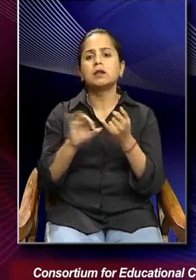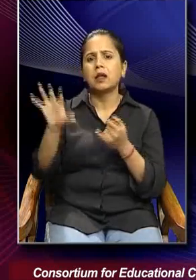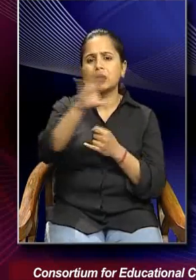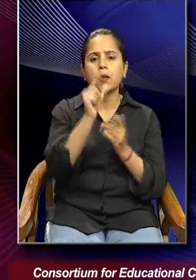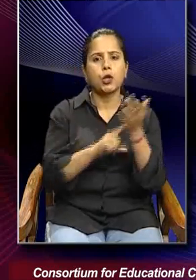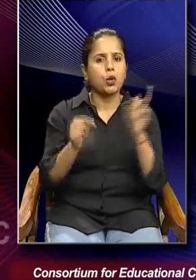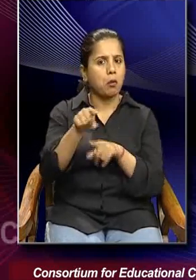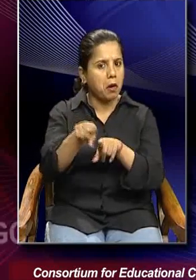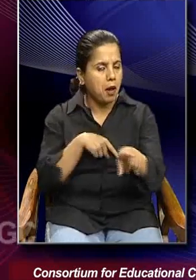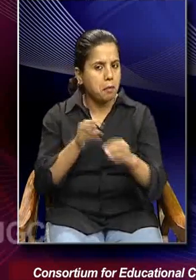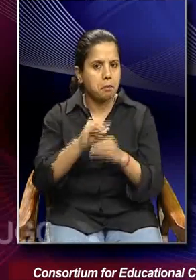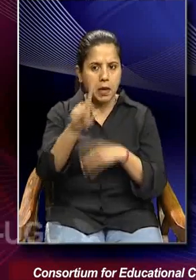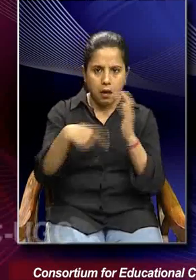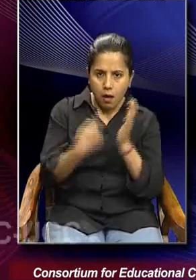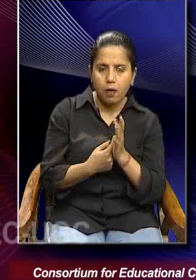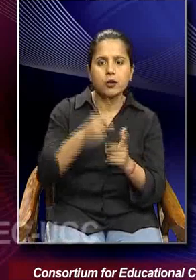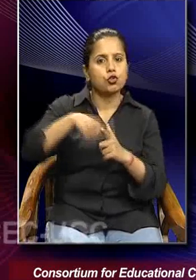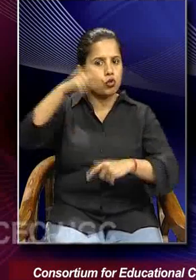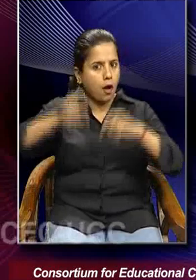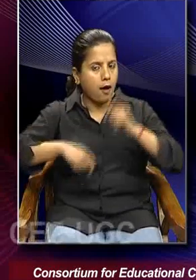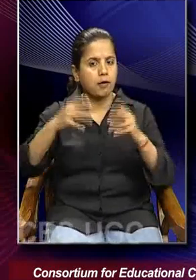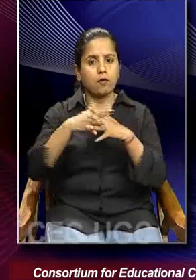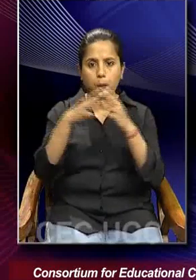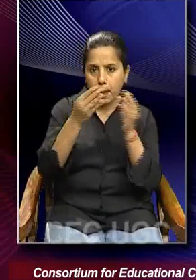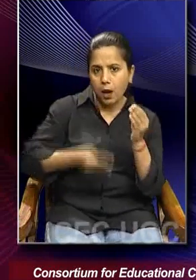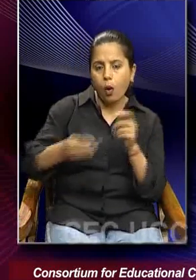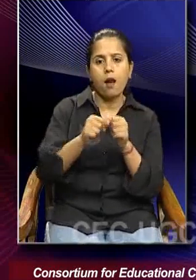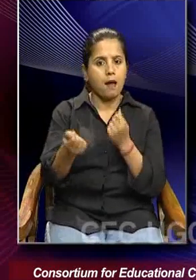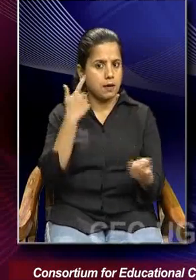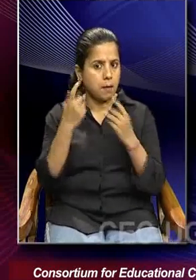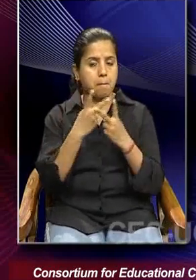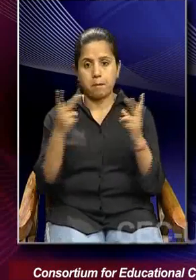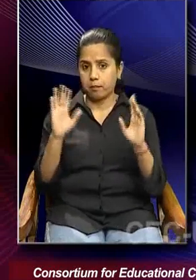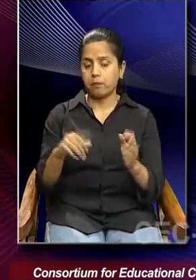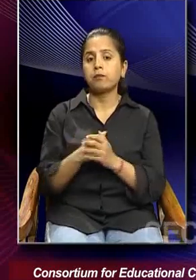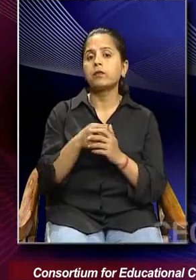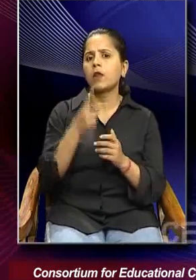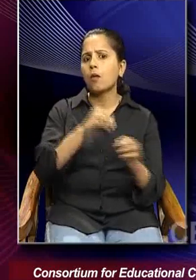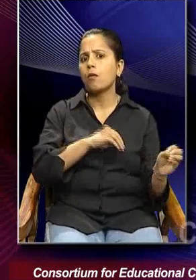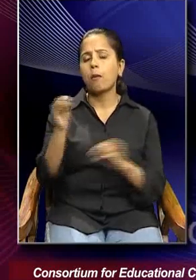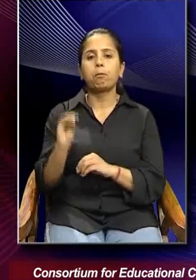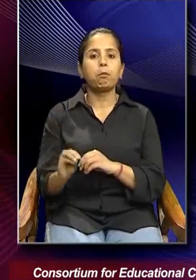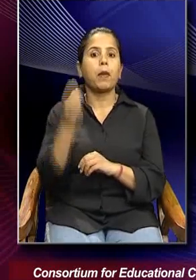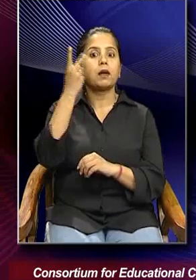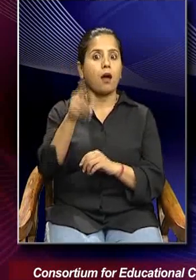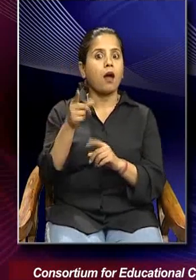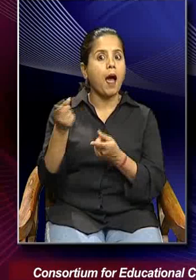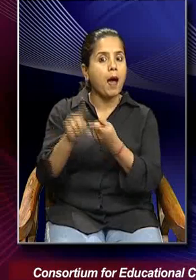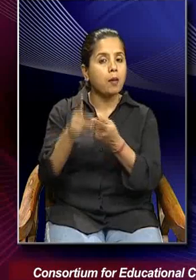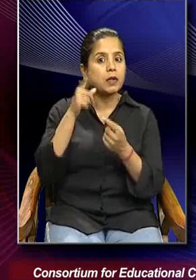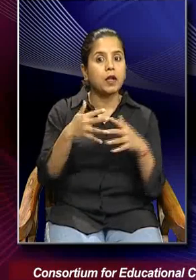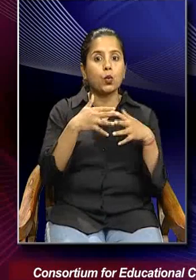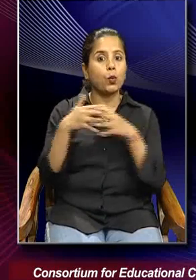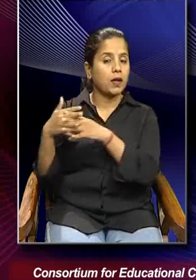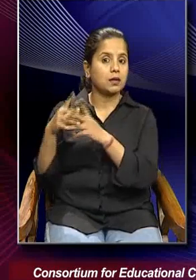Uttar Pradesh, Bihar, Jharkhand, West Bengal, Assam, and moving to relatively better performing states in the western part